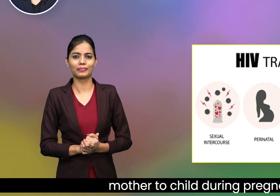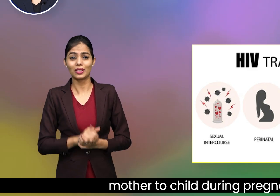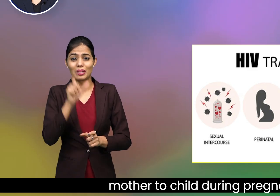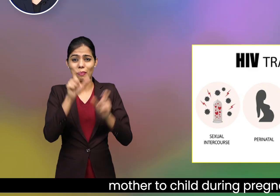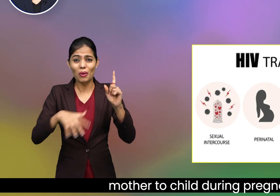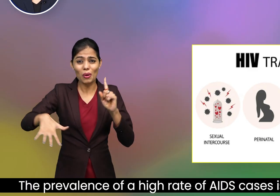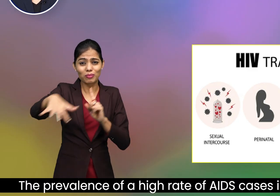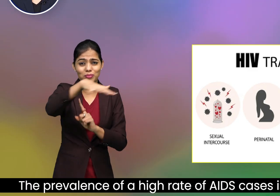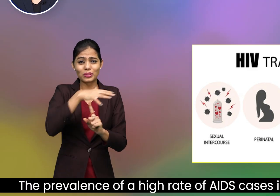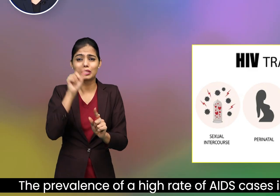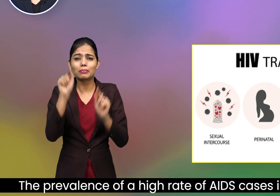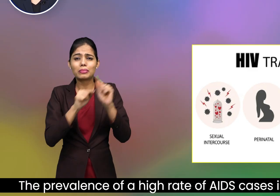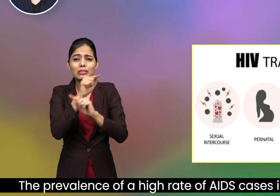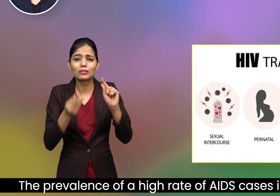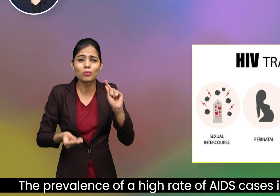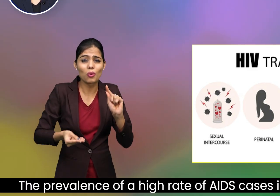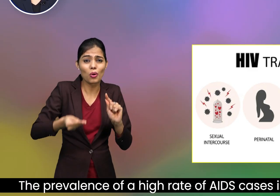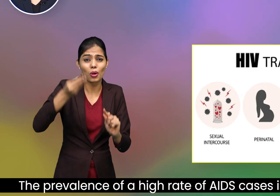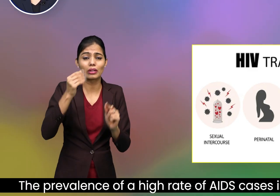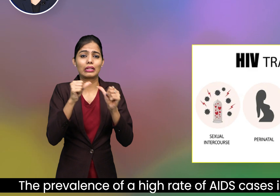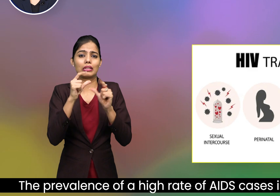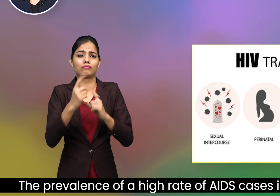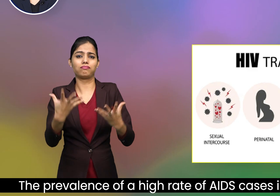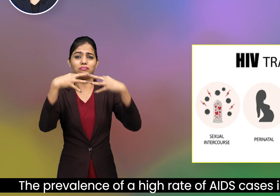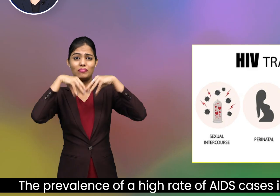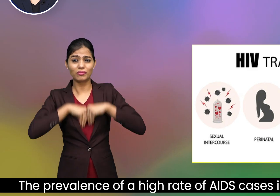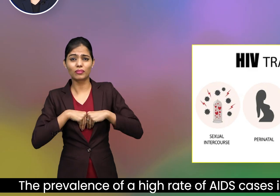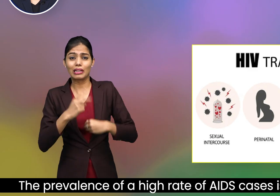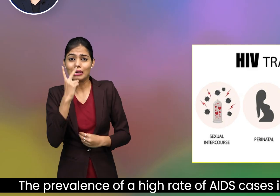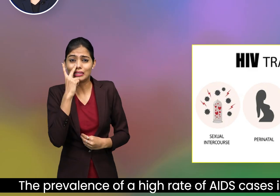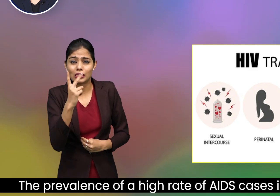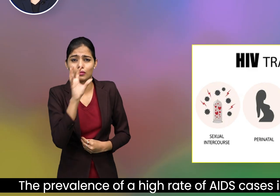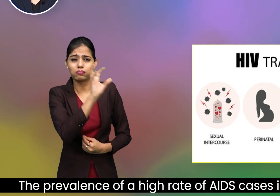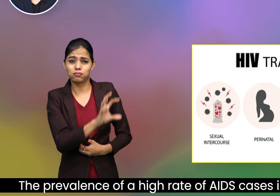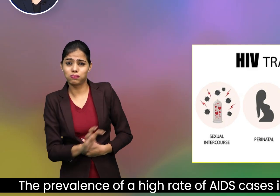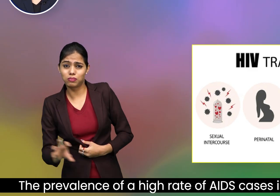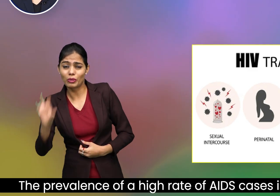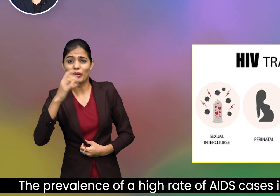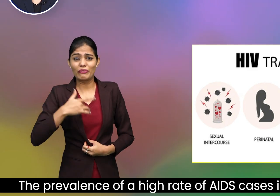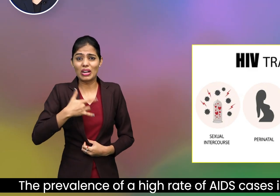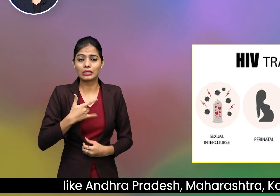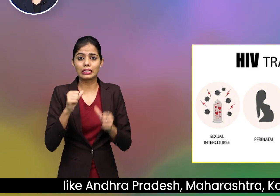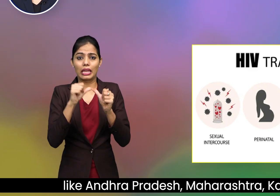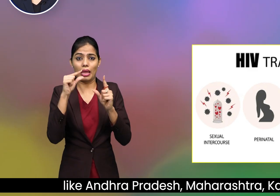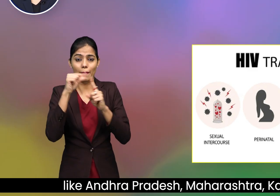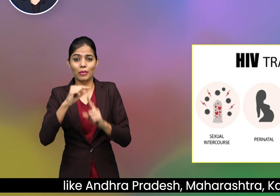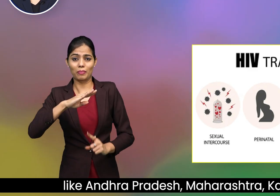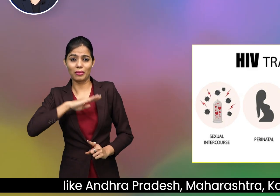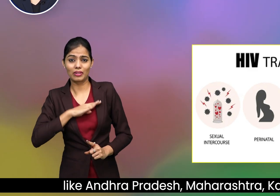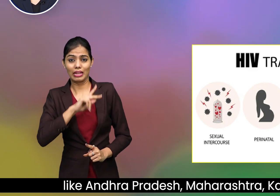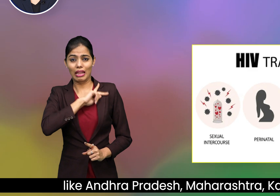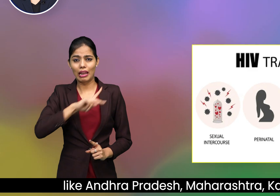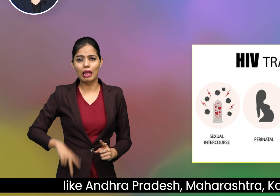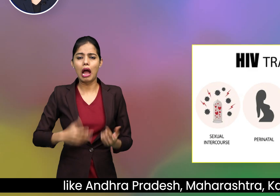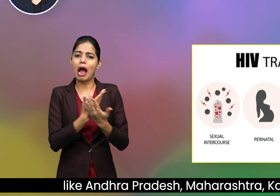pregnancy. The prevalence of a high rate of AIDS cases is observed in states like Andhra